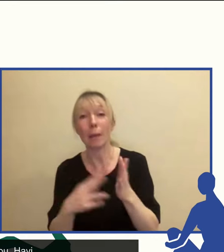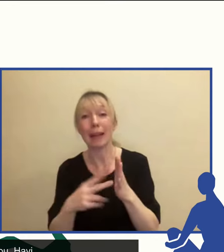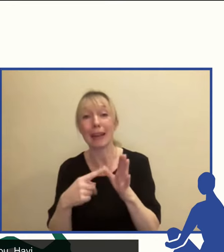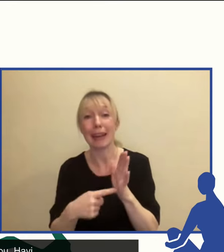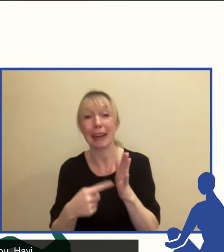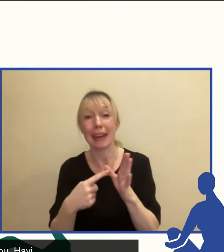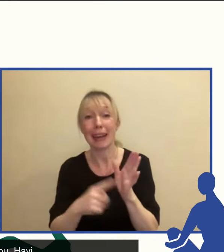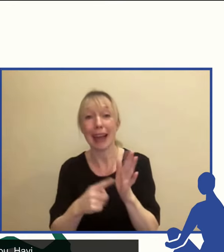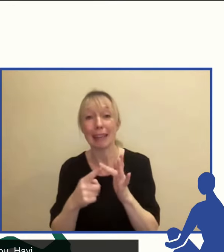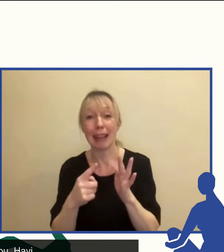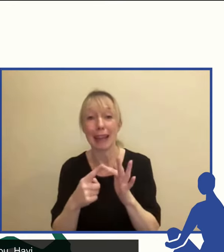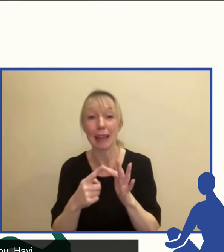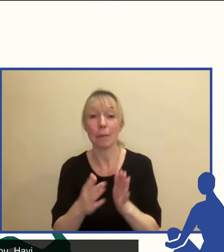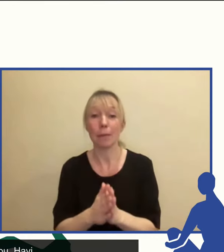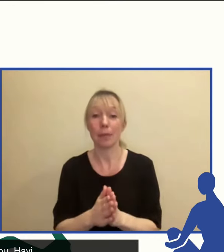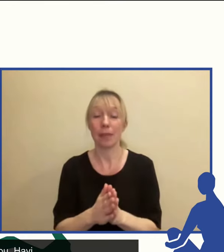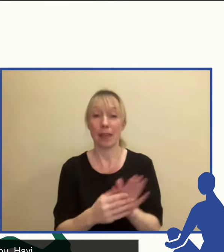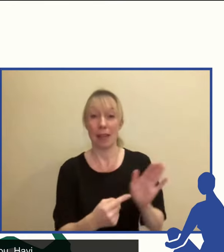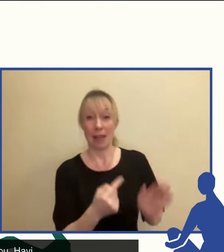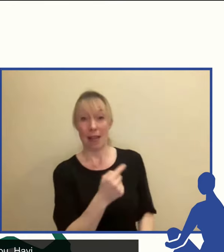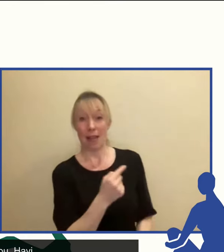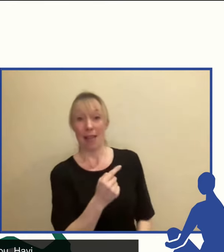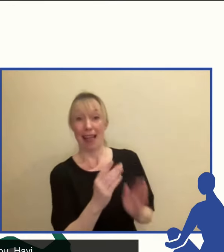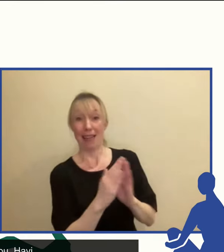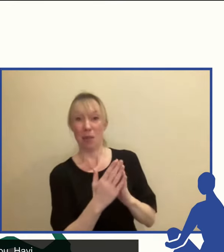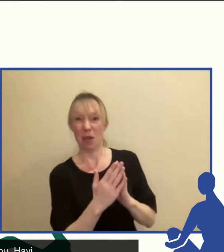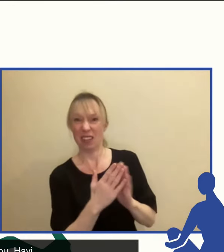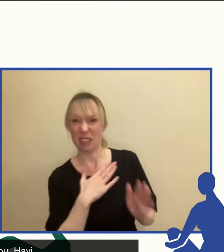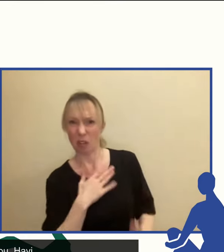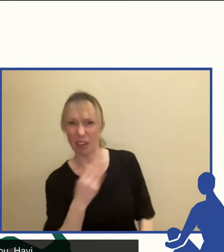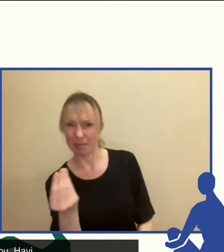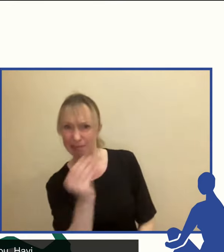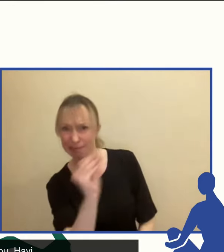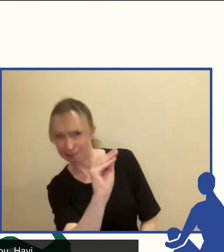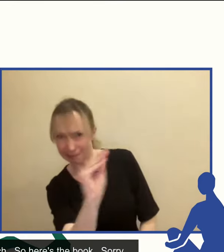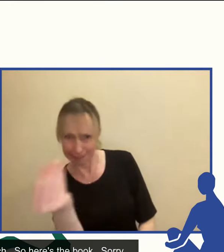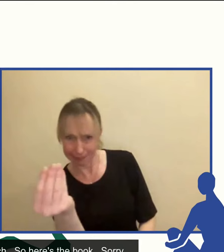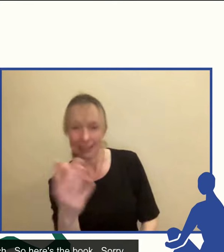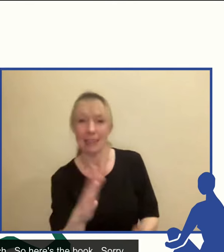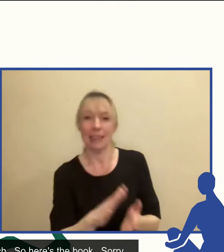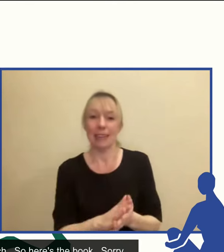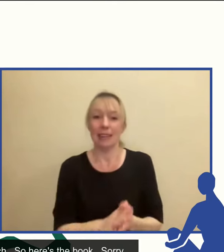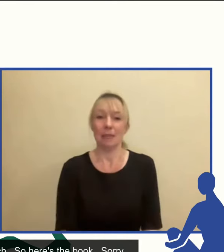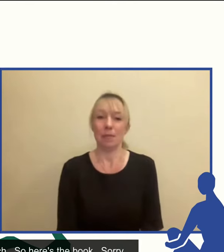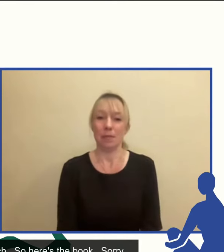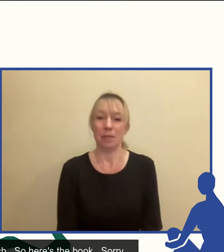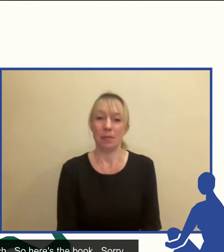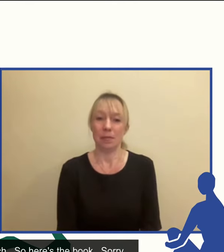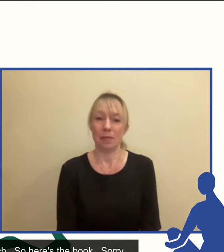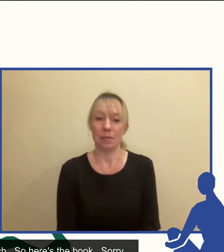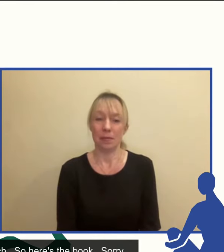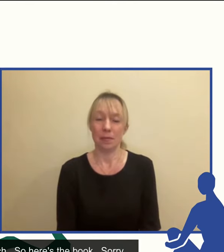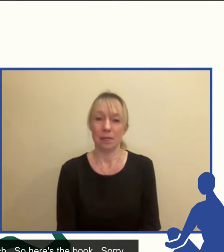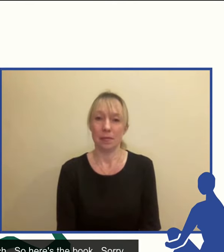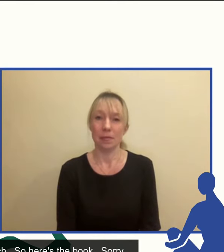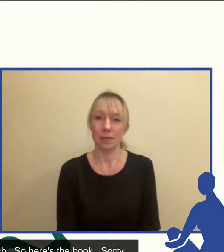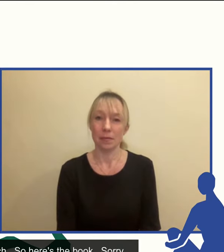So here's the book. Sorry, don't know if I'm wait. There you go. There's the book.